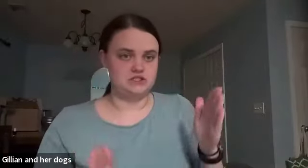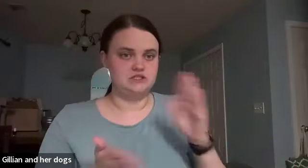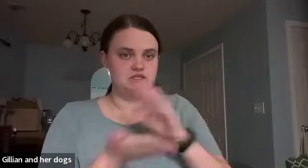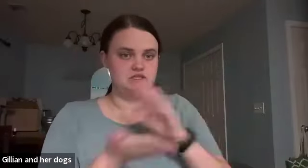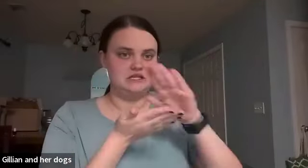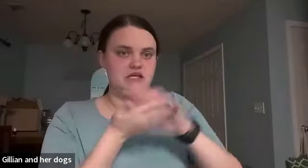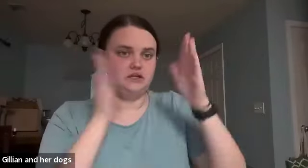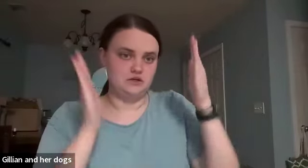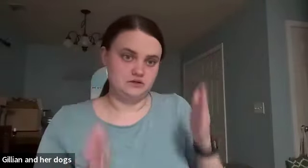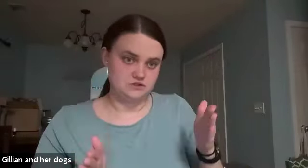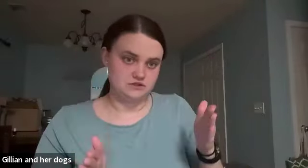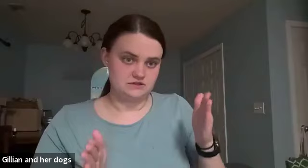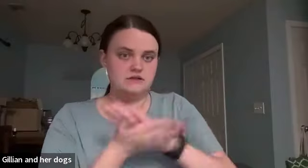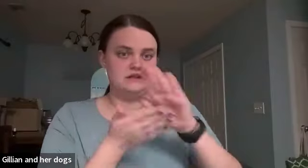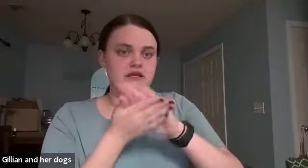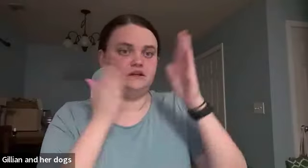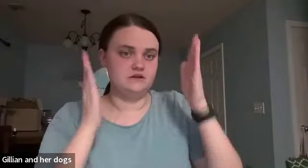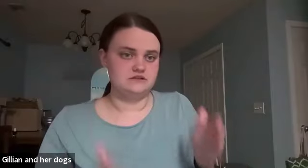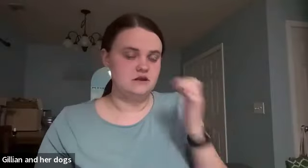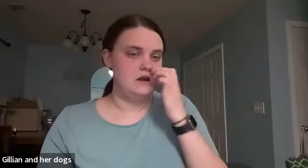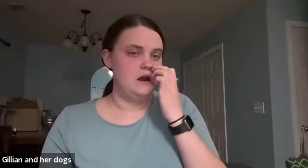cleaners, cleaners, cleaners.